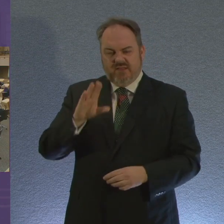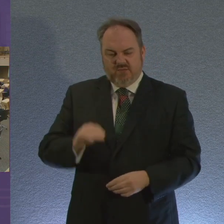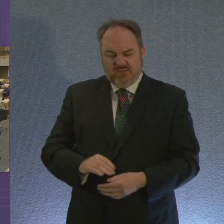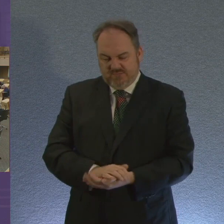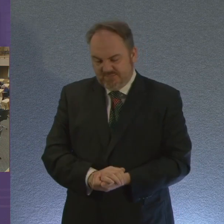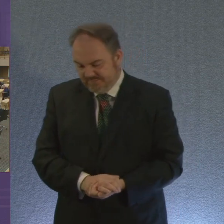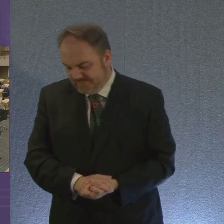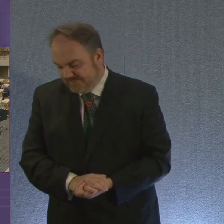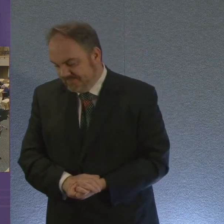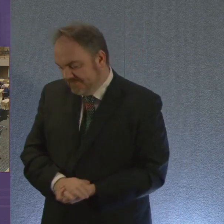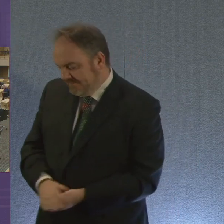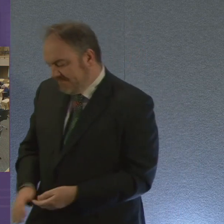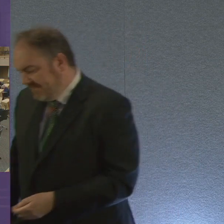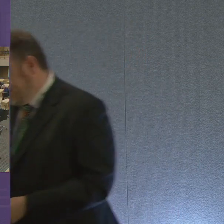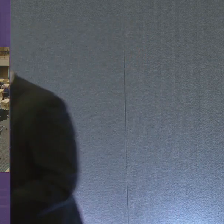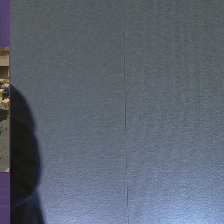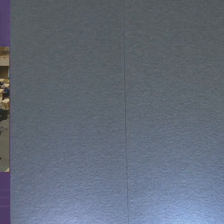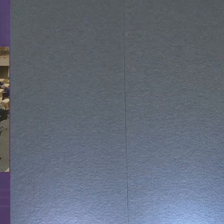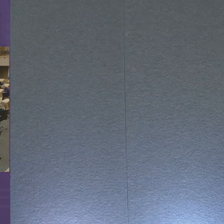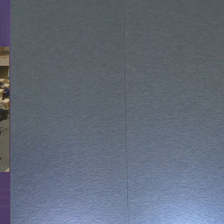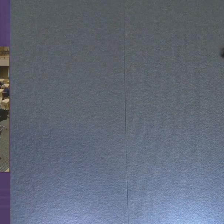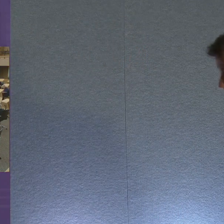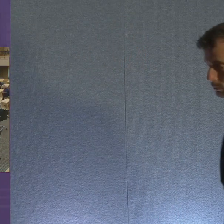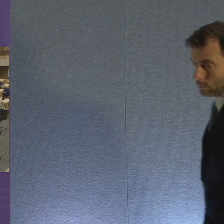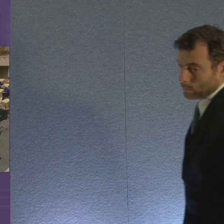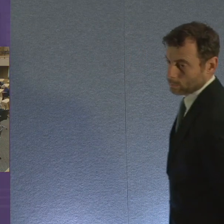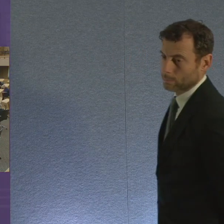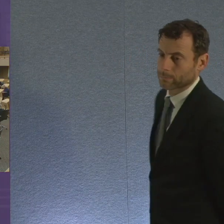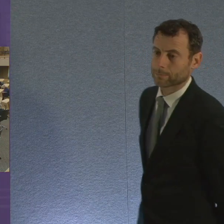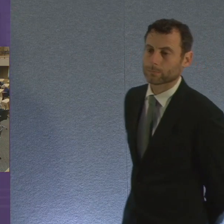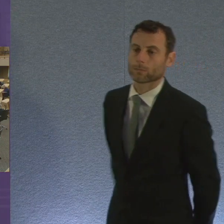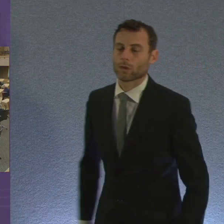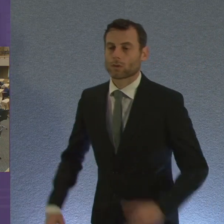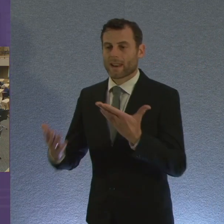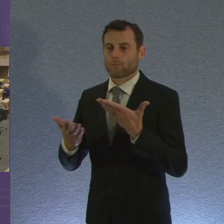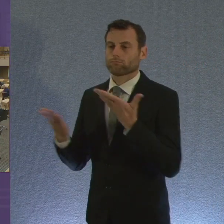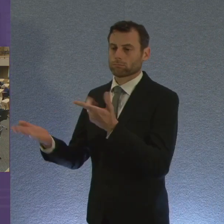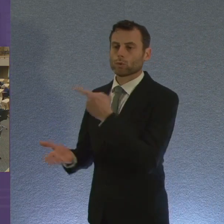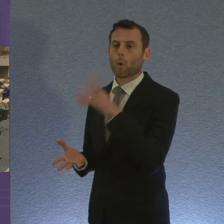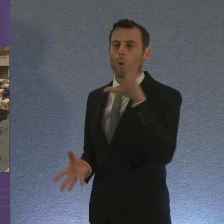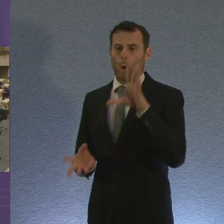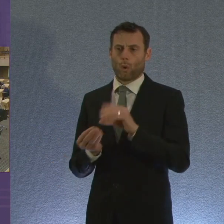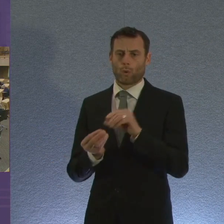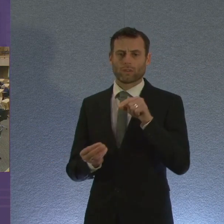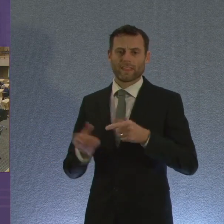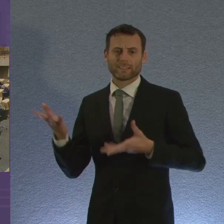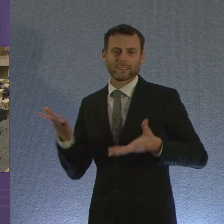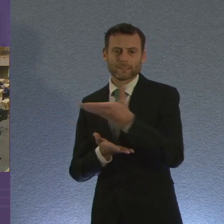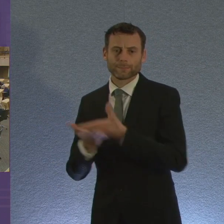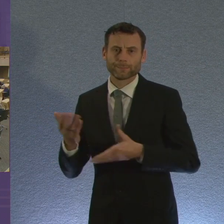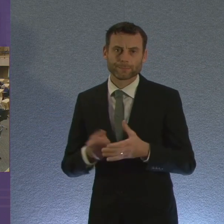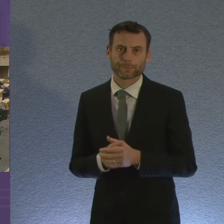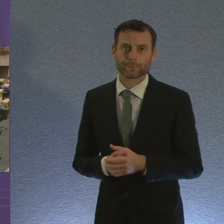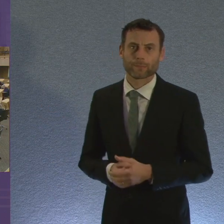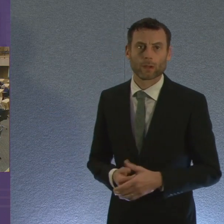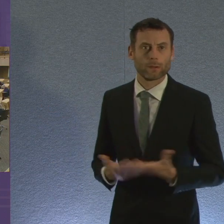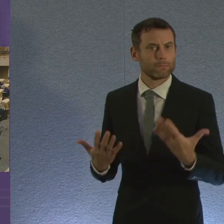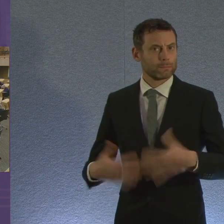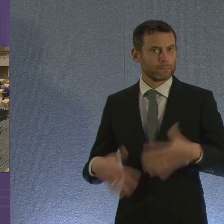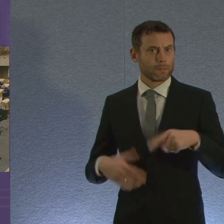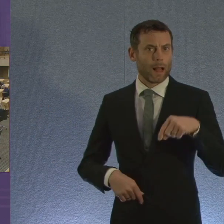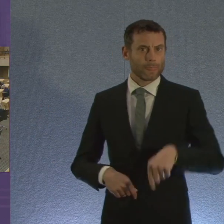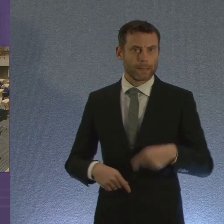Thank you very much, Mr Tompkins. And can I call on the Cabinet Secretary, Michael Russell, to conclude our debate? Thank you, Presiding Officer. There's been a great deal in this